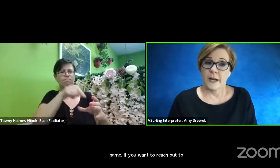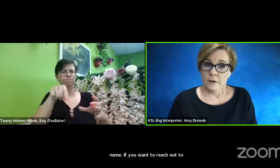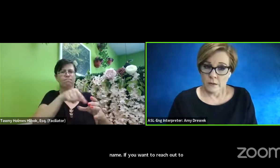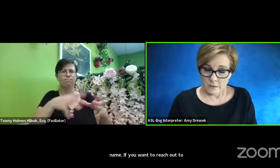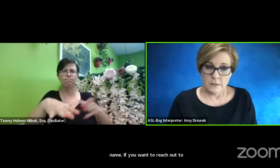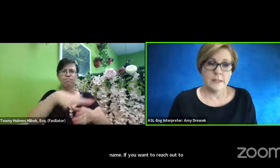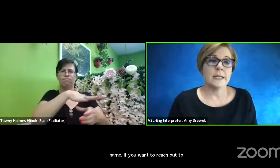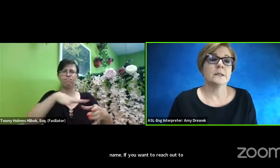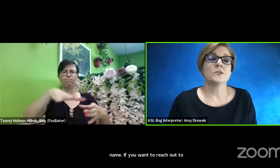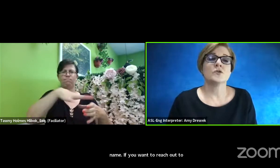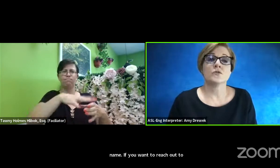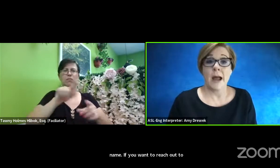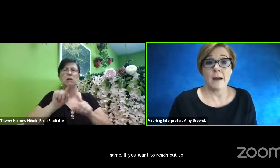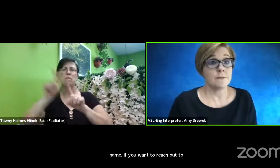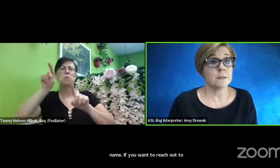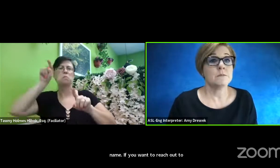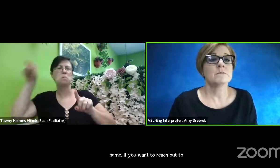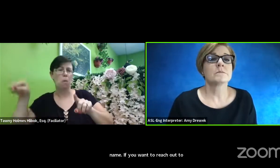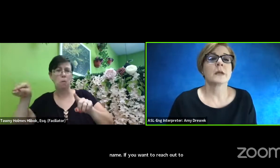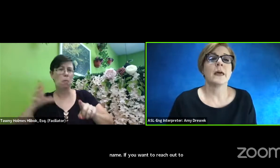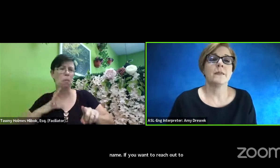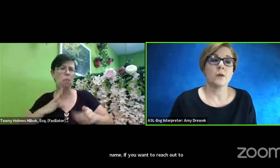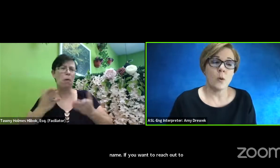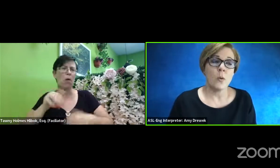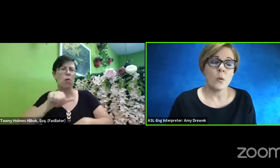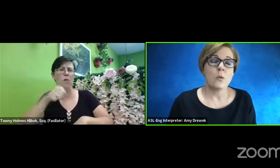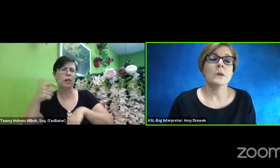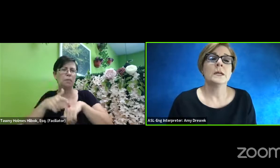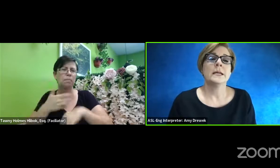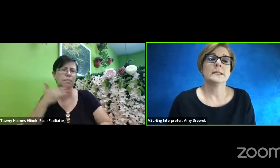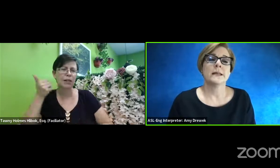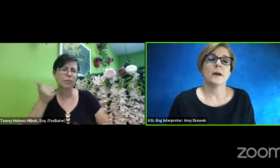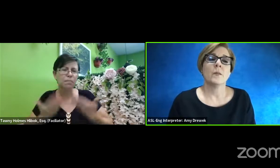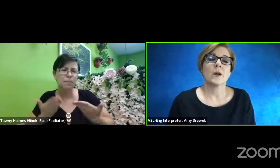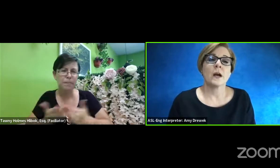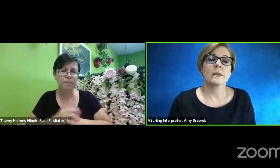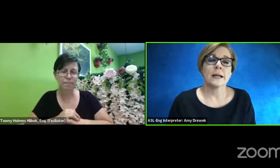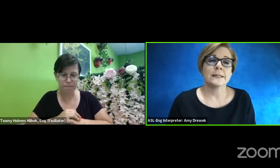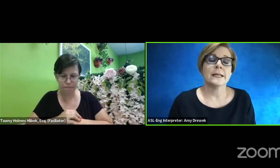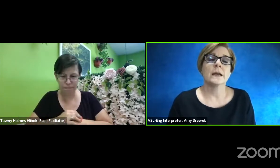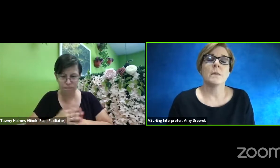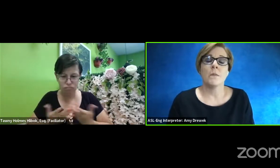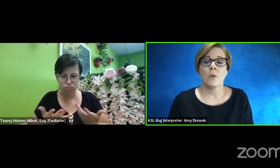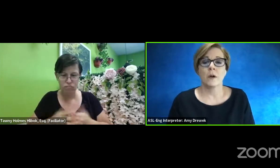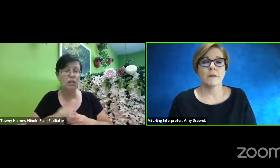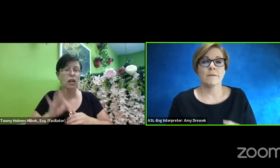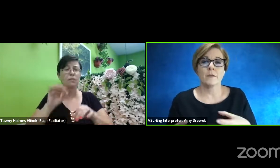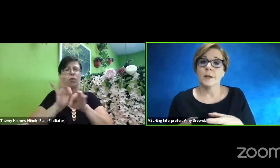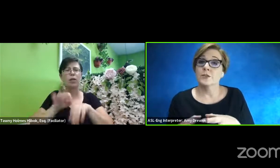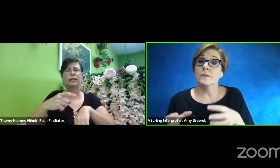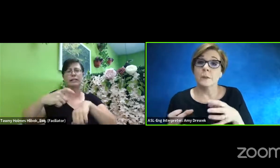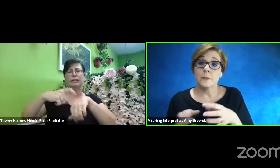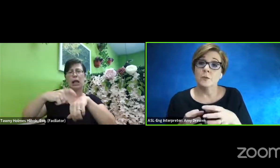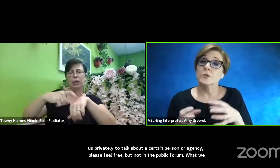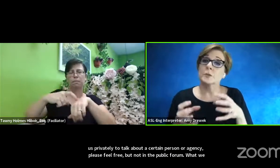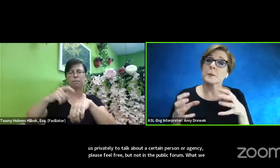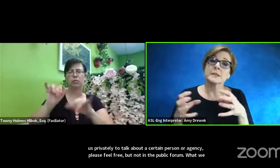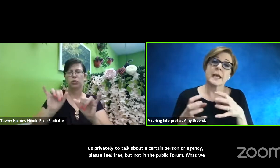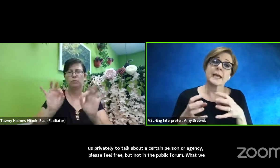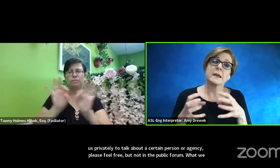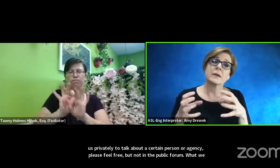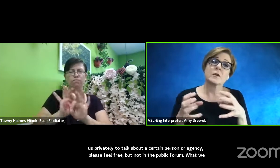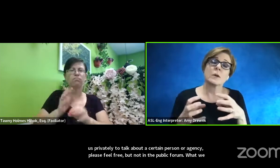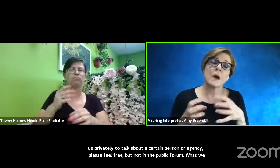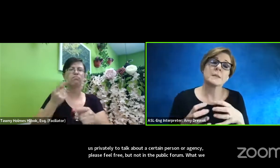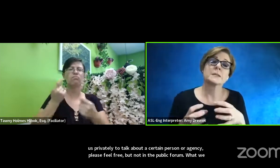What we share is draft, and the goal is that we're collecting more information from you. So